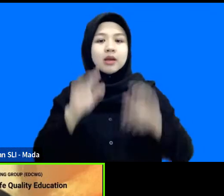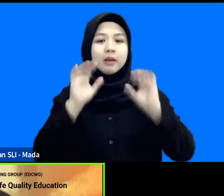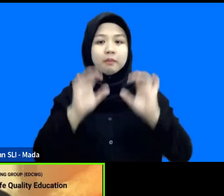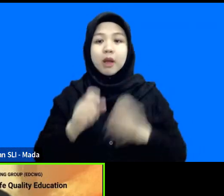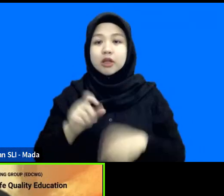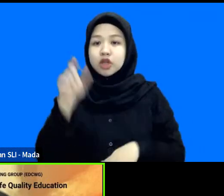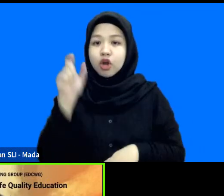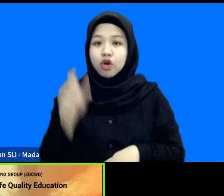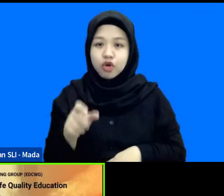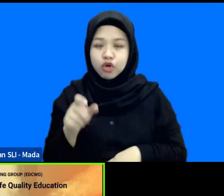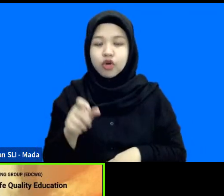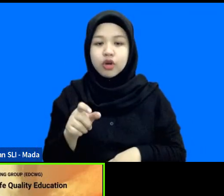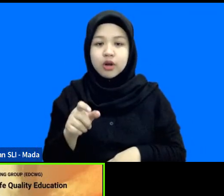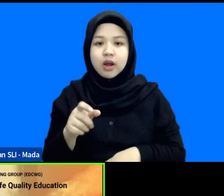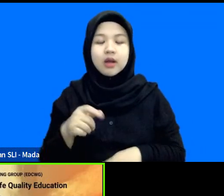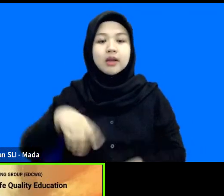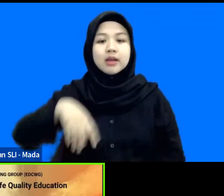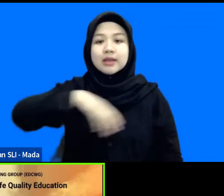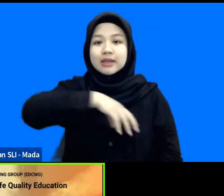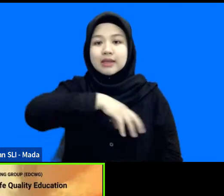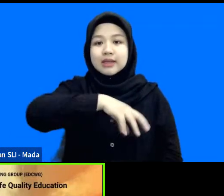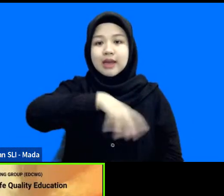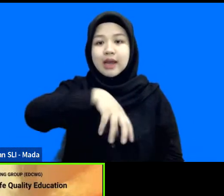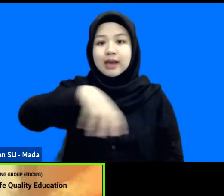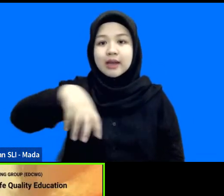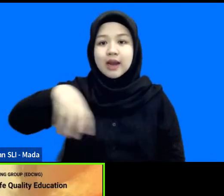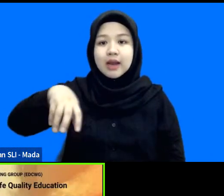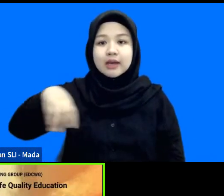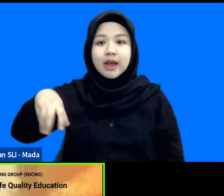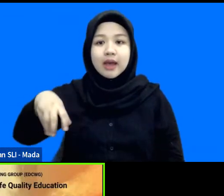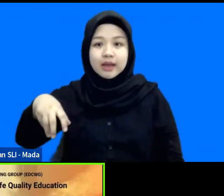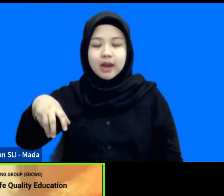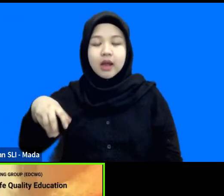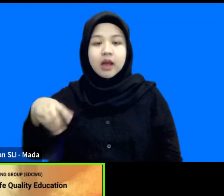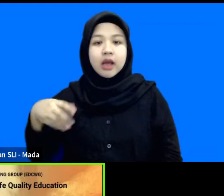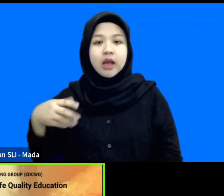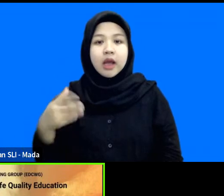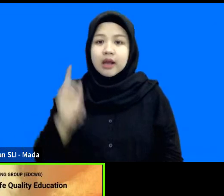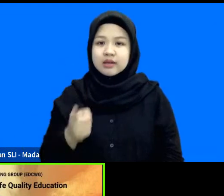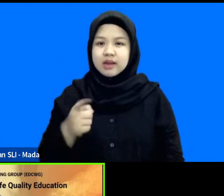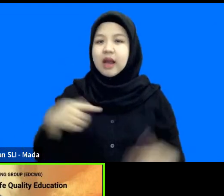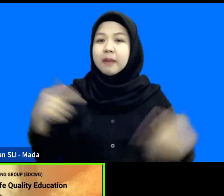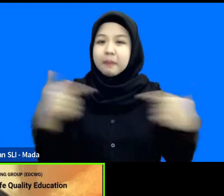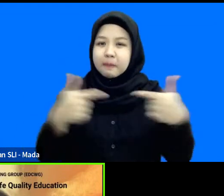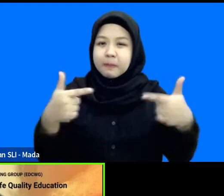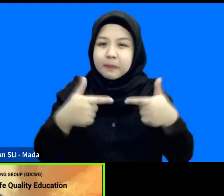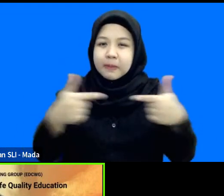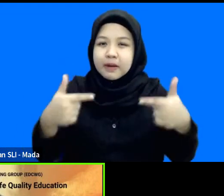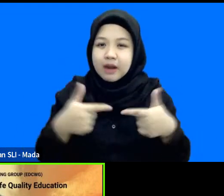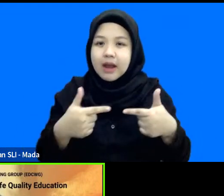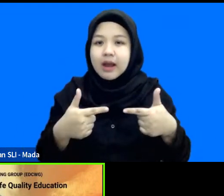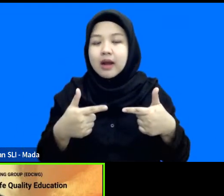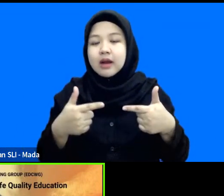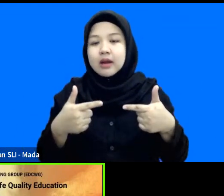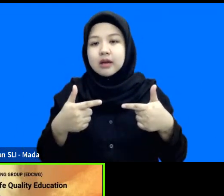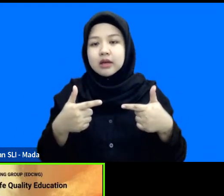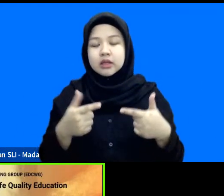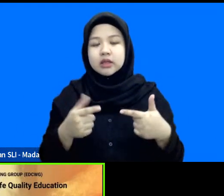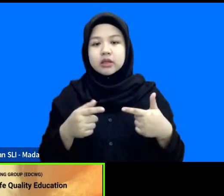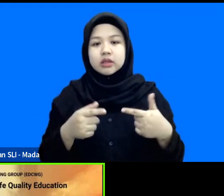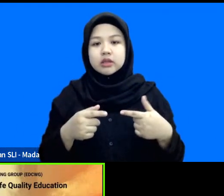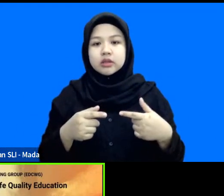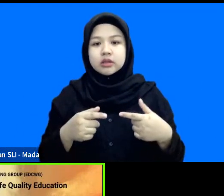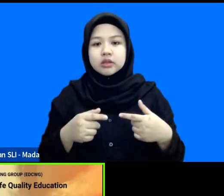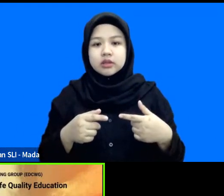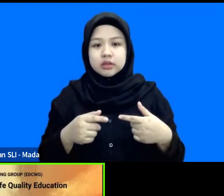pandemic hit. And this COVID-19 has exacerbated these barriers. So in that case, I'd like to turn to Emma Wagner